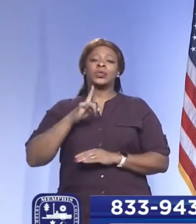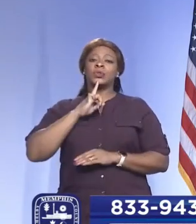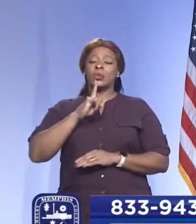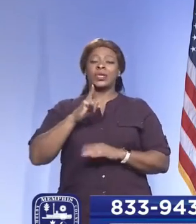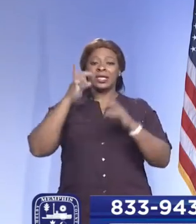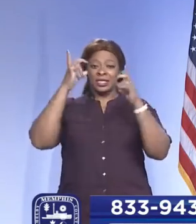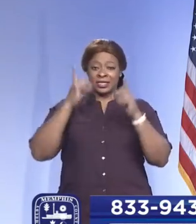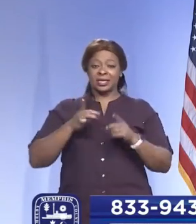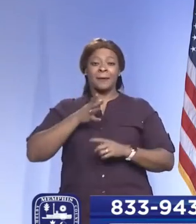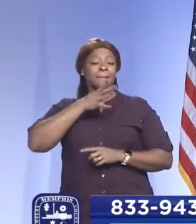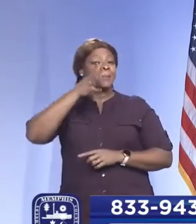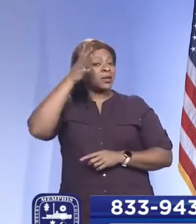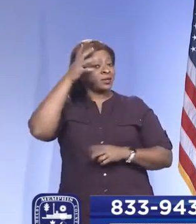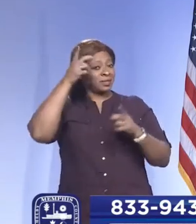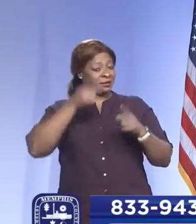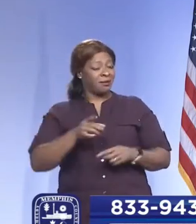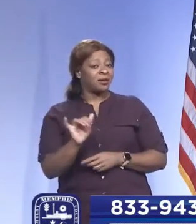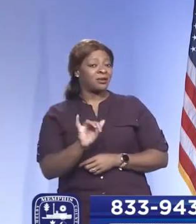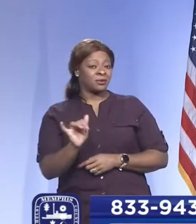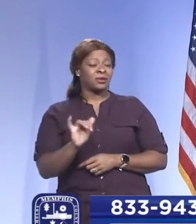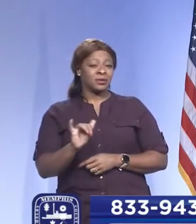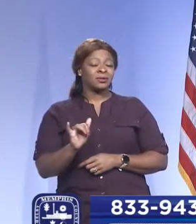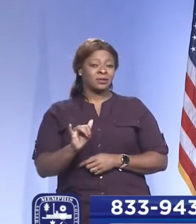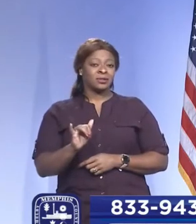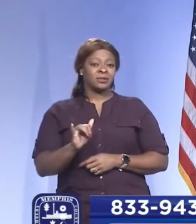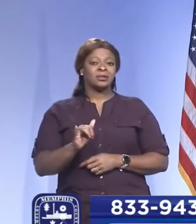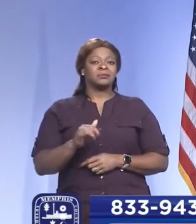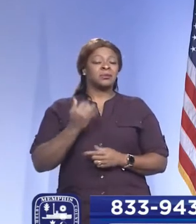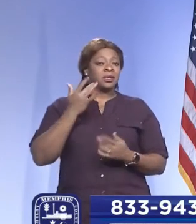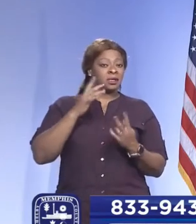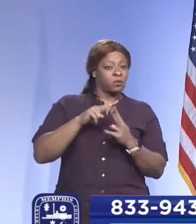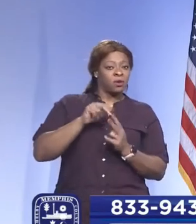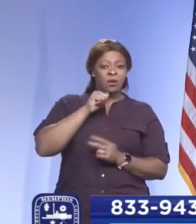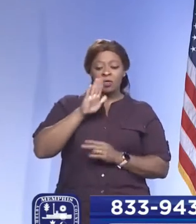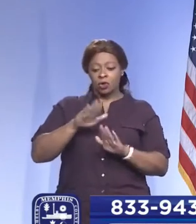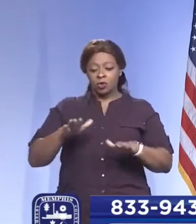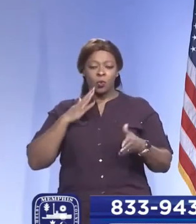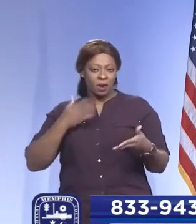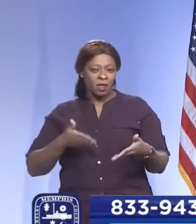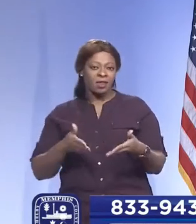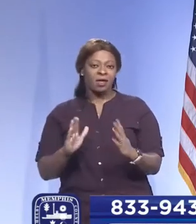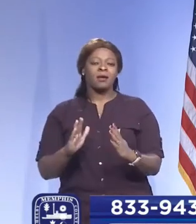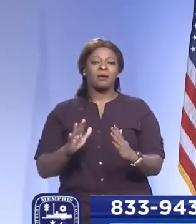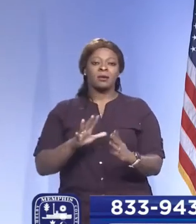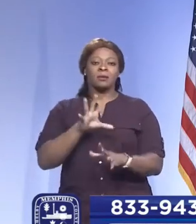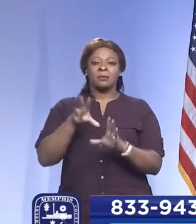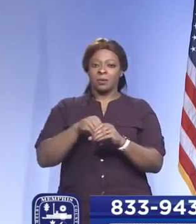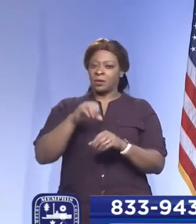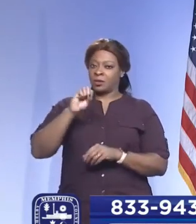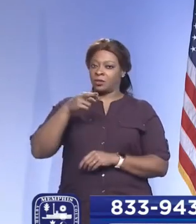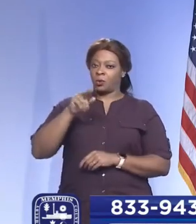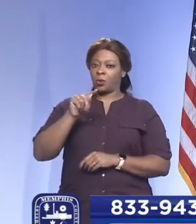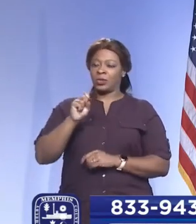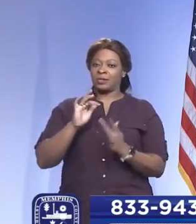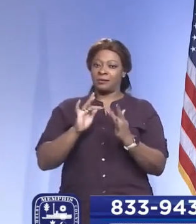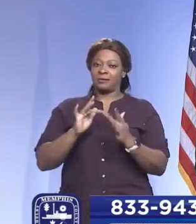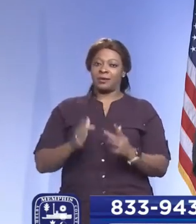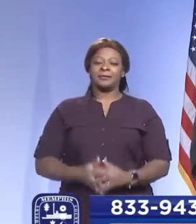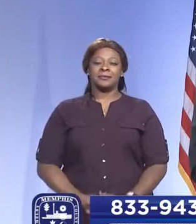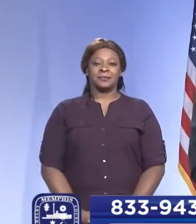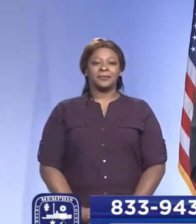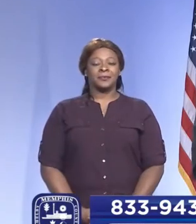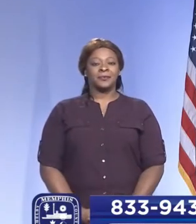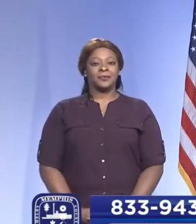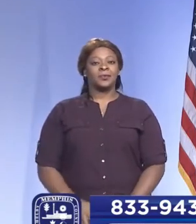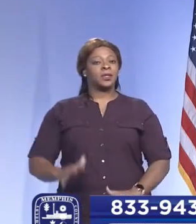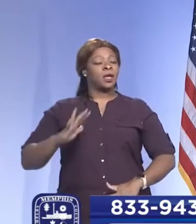decision that parents would make in terms of deciding whether or not their children will participate in contact sports.